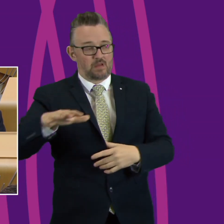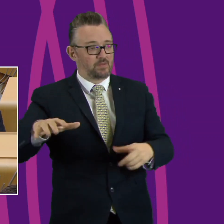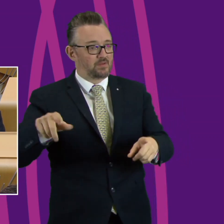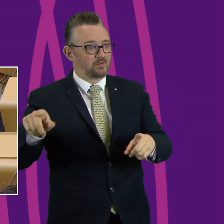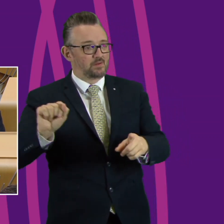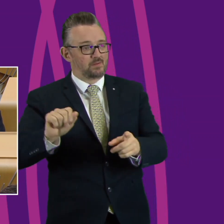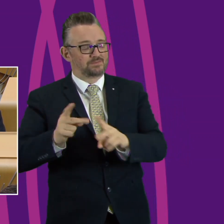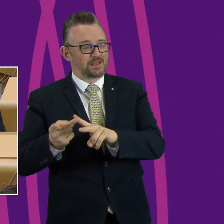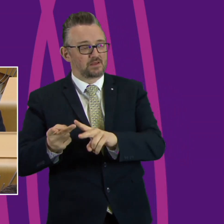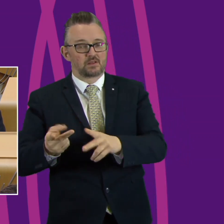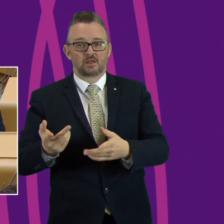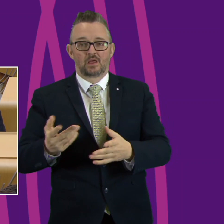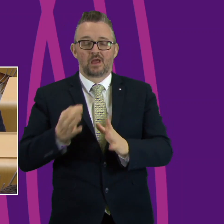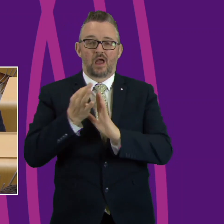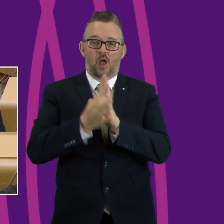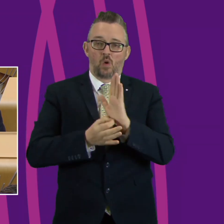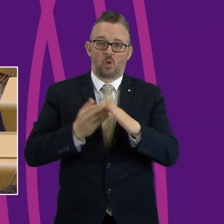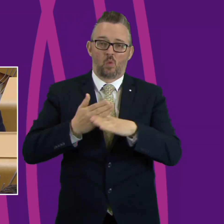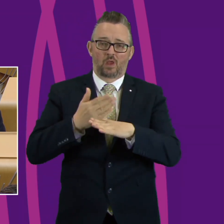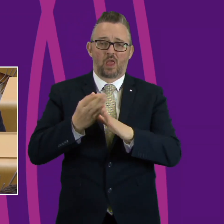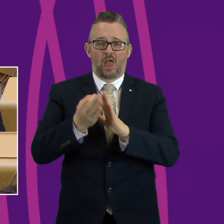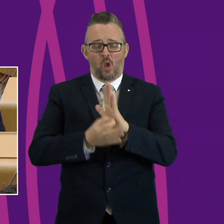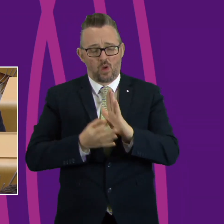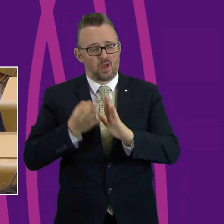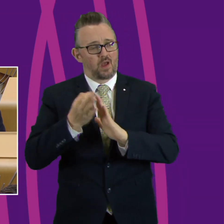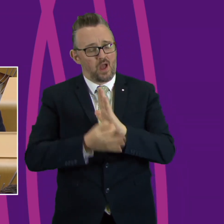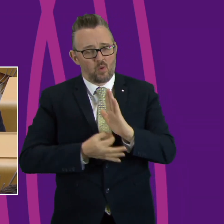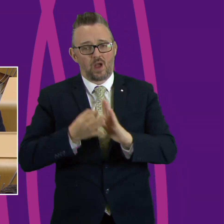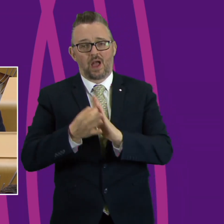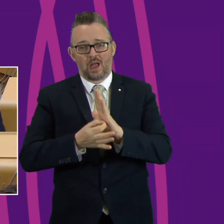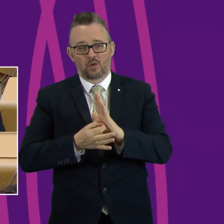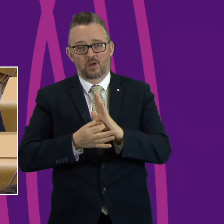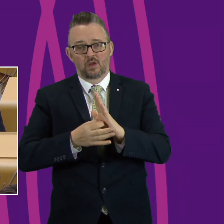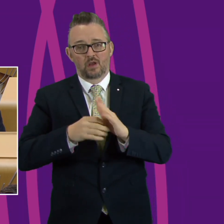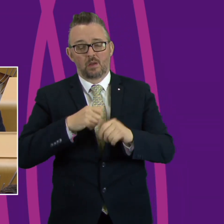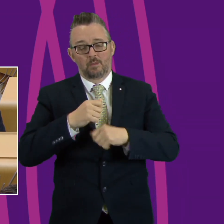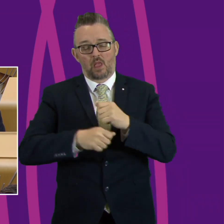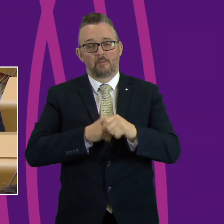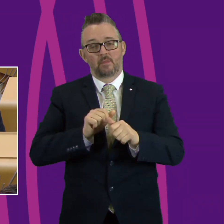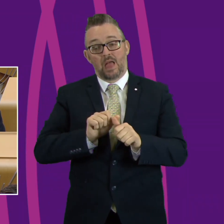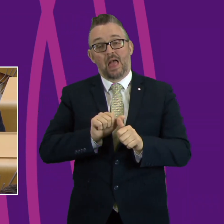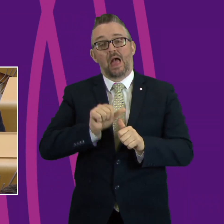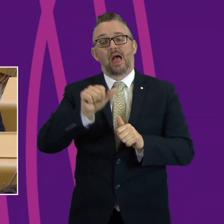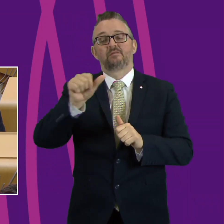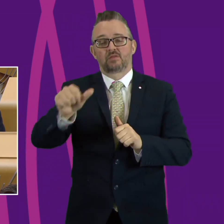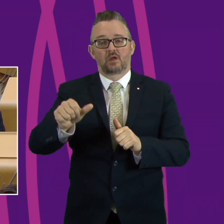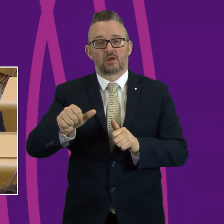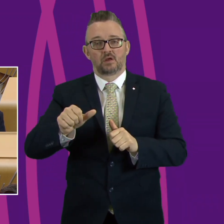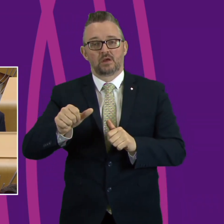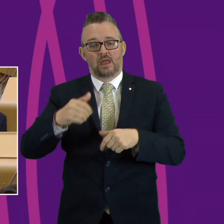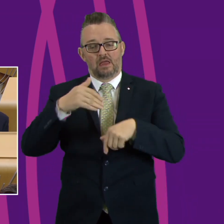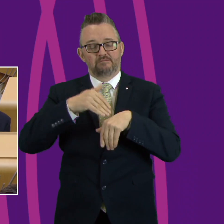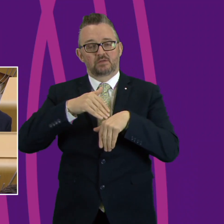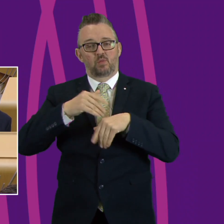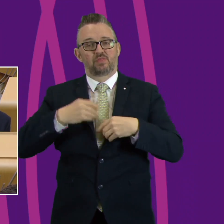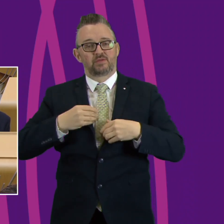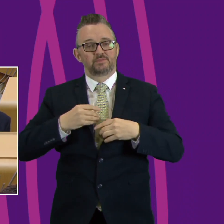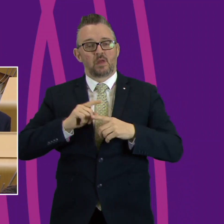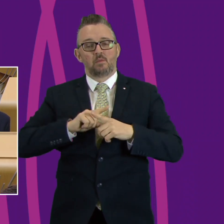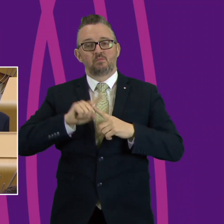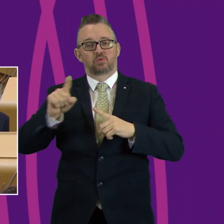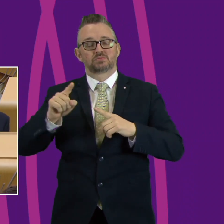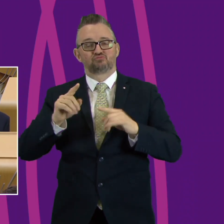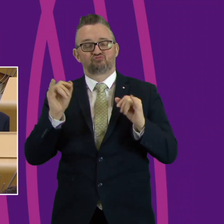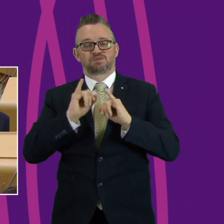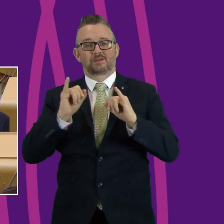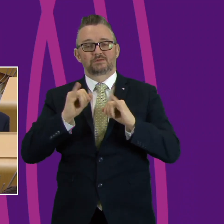been described as a situation similar to that which can lead to post-traumatic disorder. So can I ask the Cabinet Secretary what the Scottish Government is doing